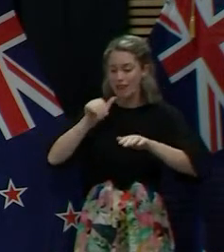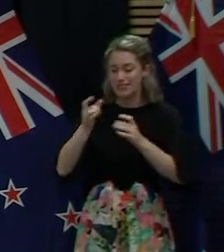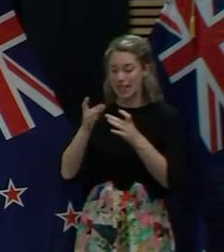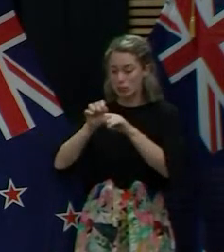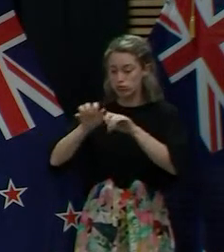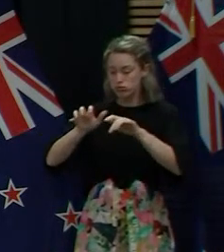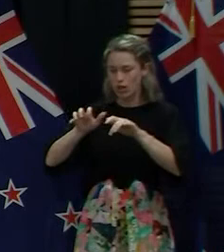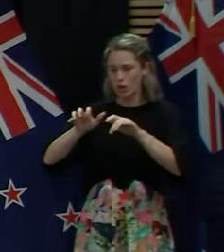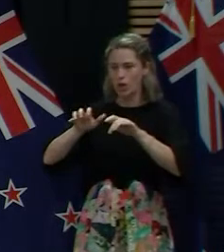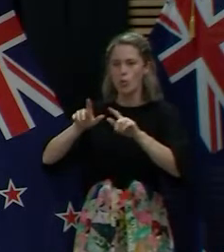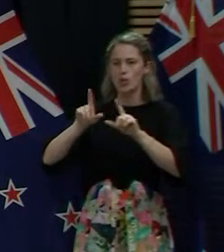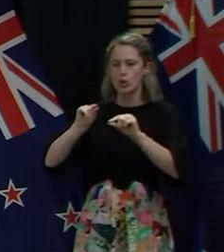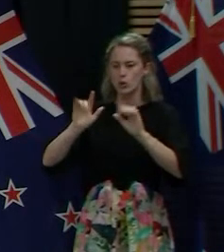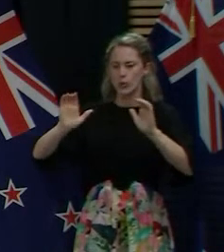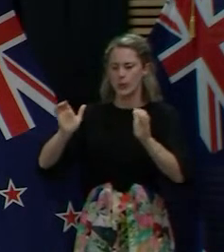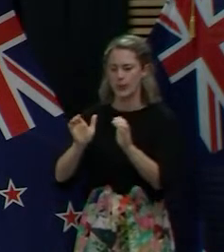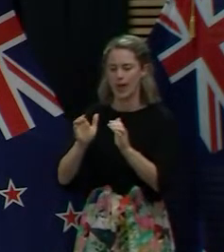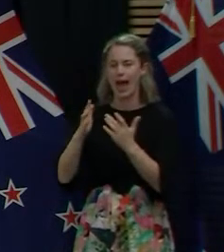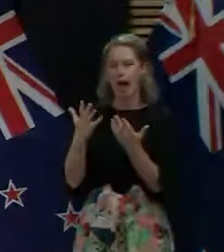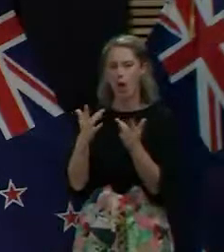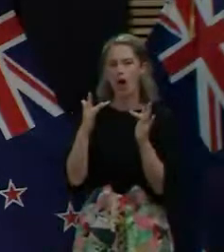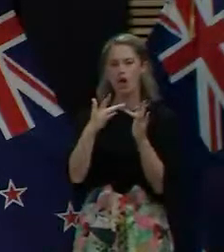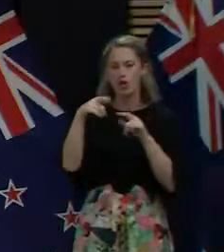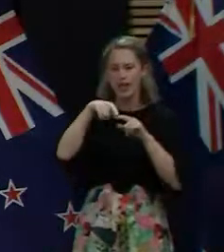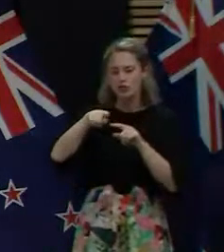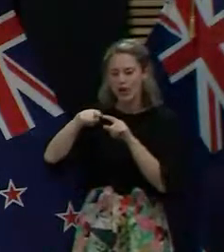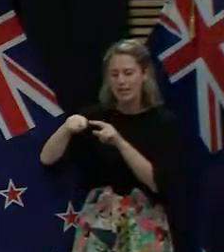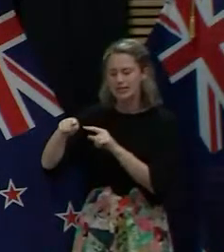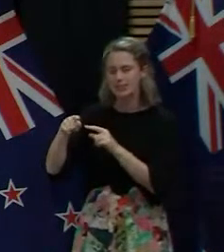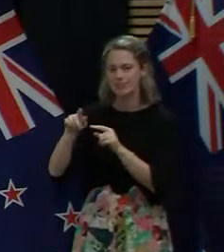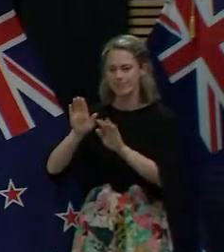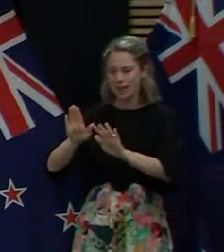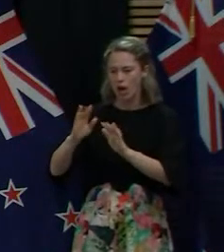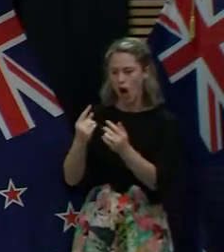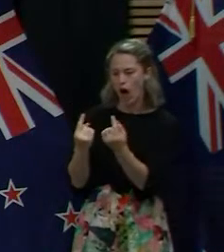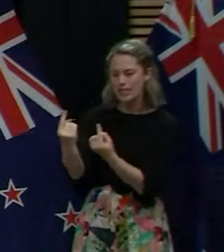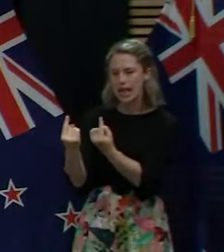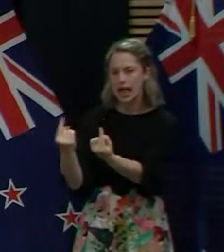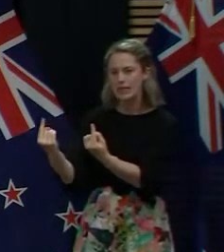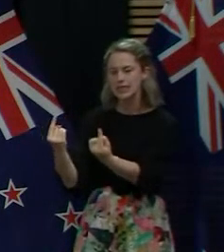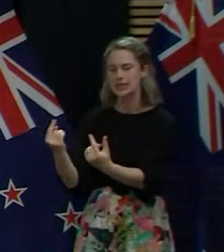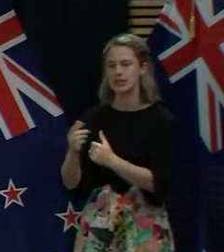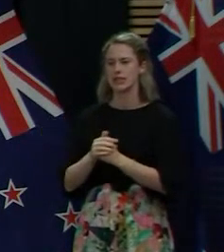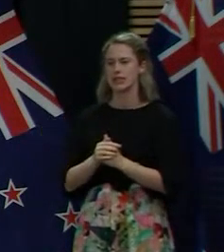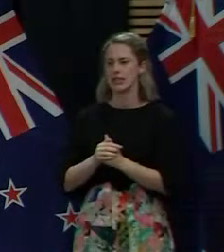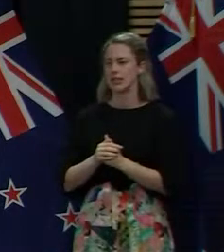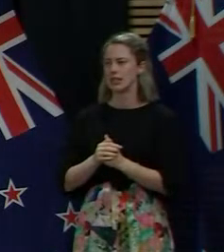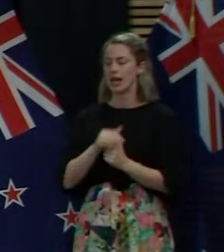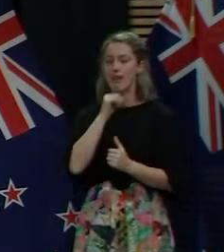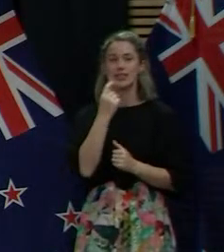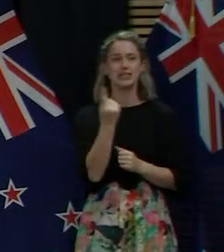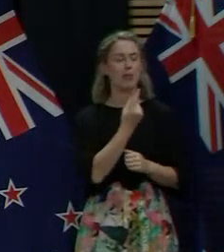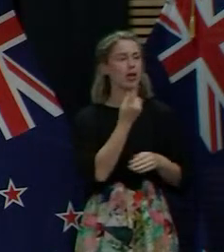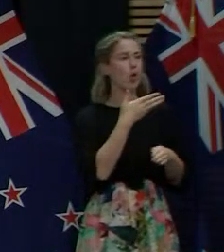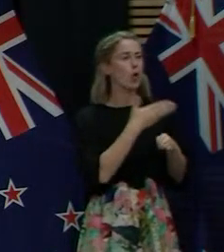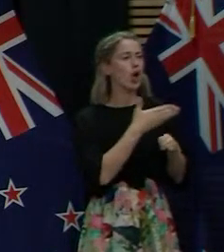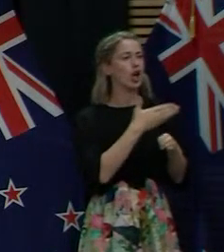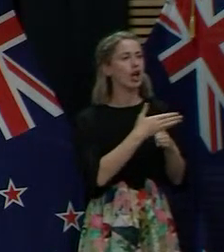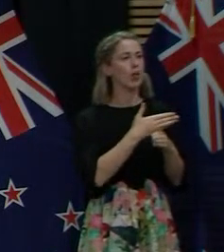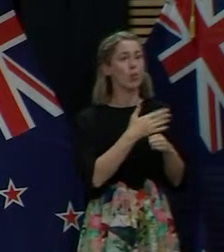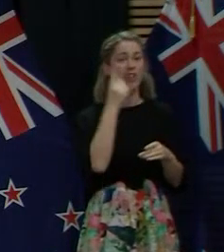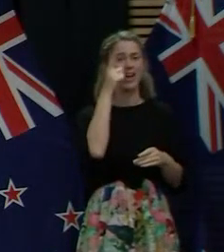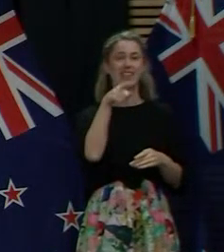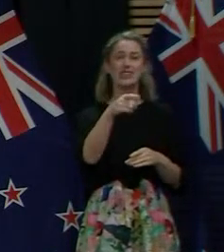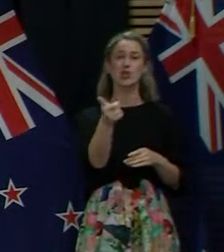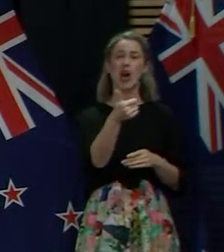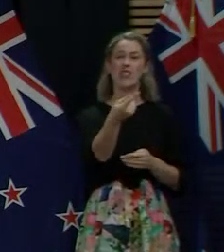about it. We contact trace, we isolate. We don't have a situation where we expect someone in the workplace to arrive with COVID. We